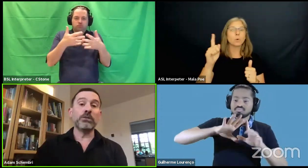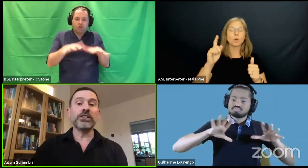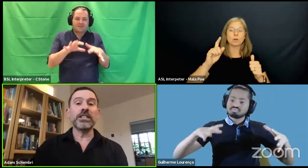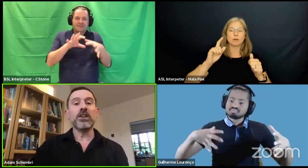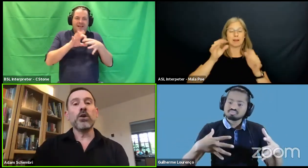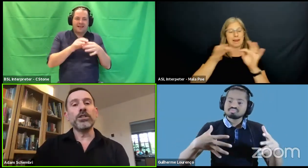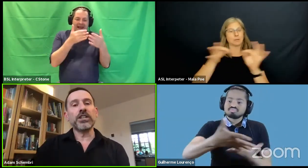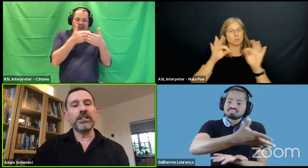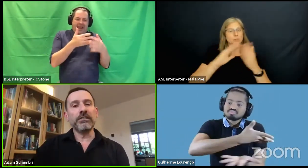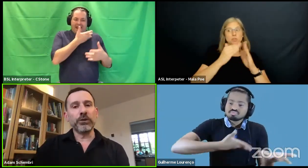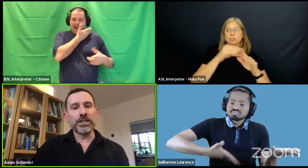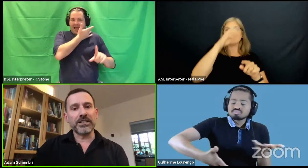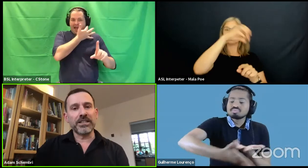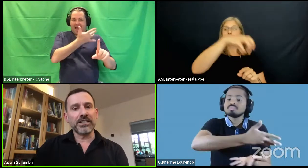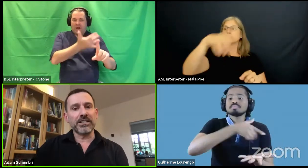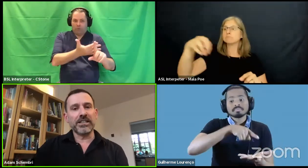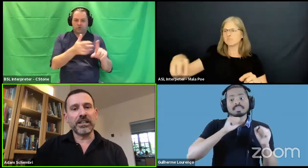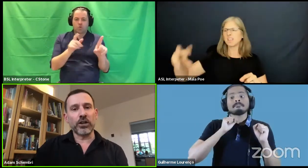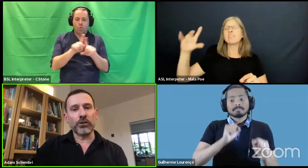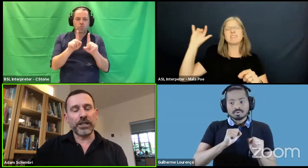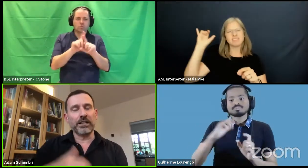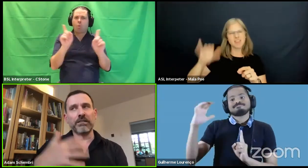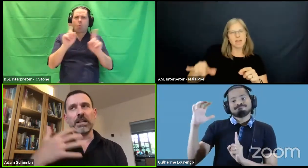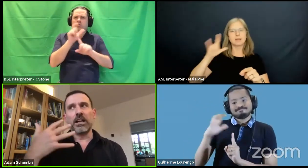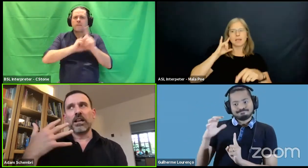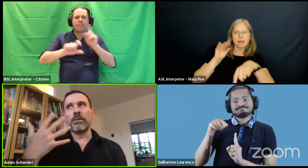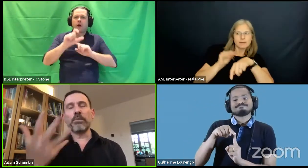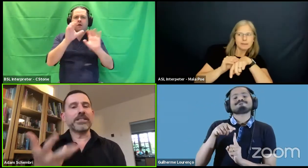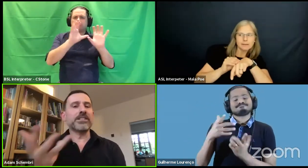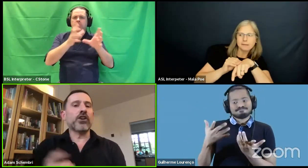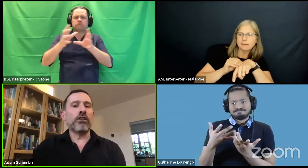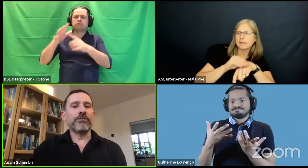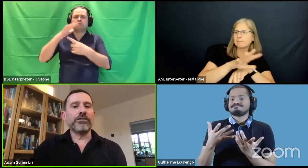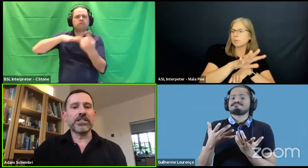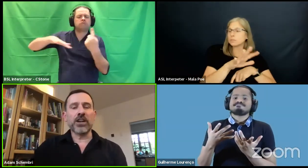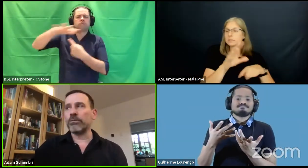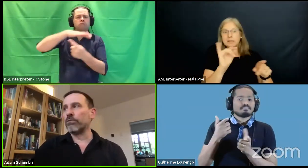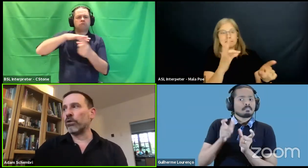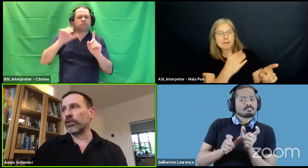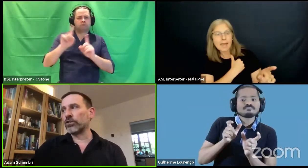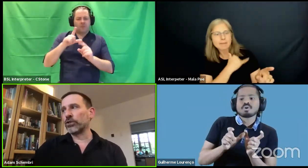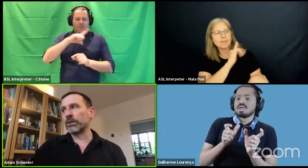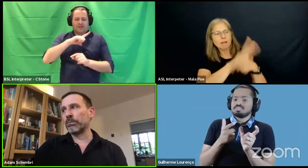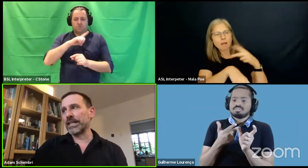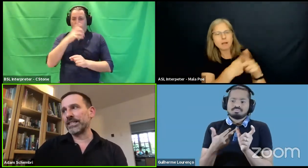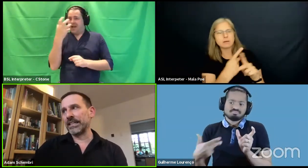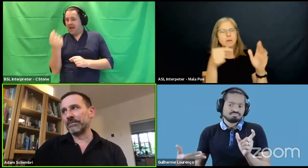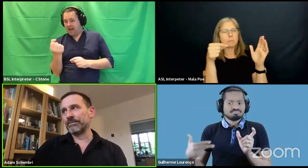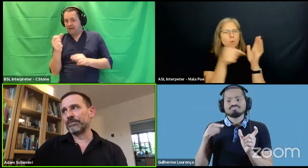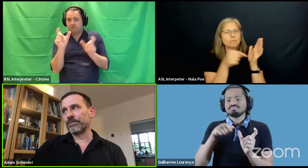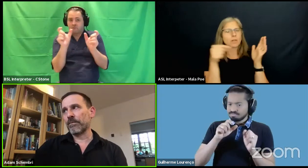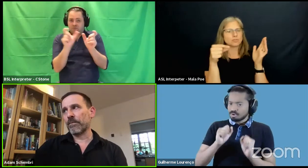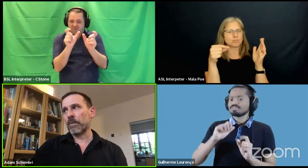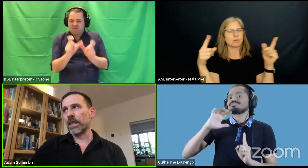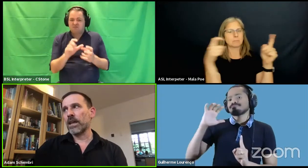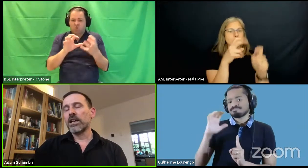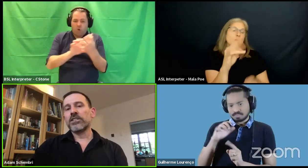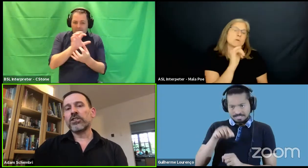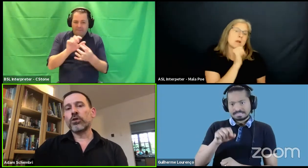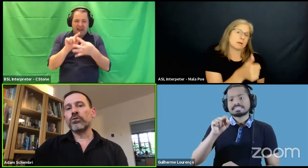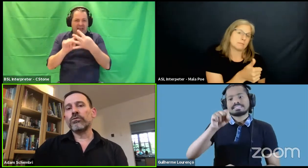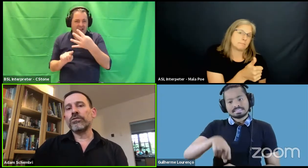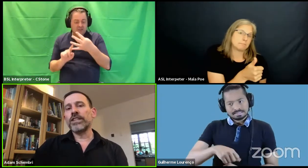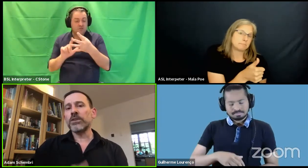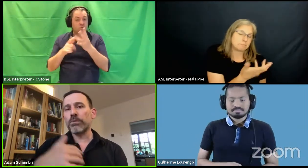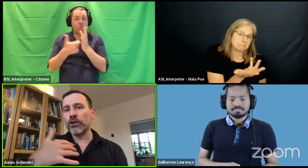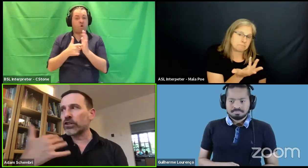language communities, which can influence this, the presence of this type of morphological complexity.